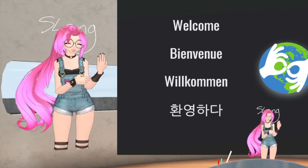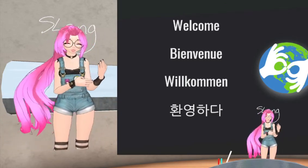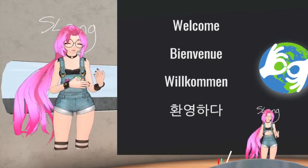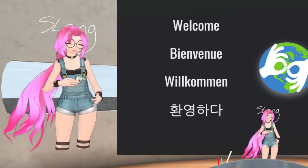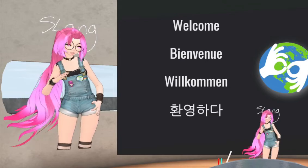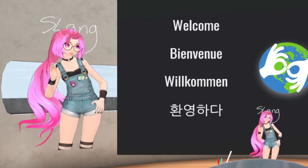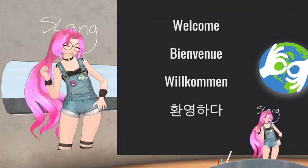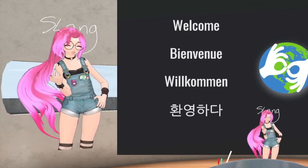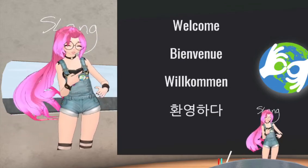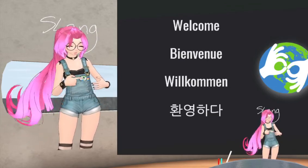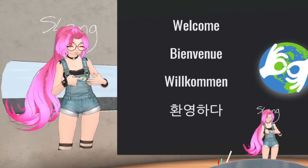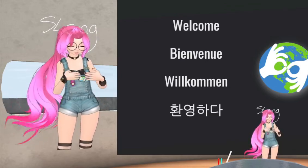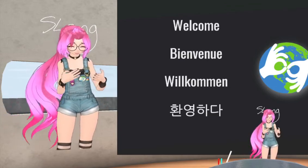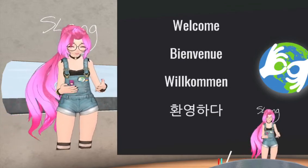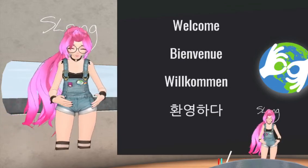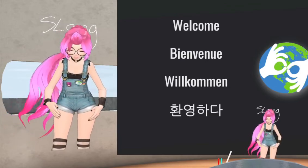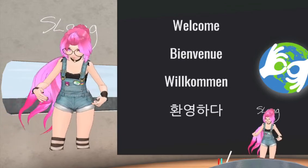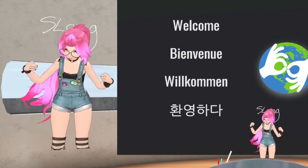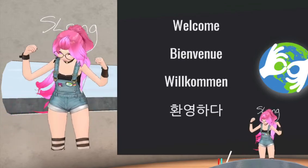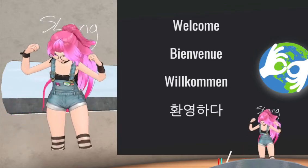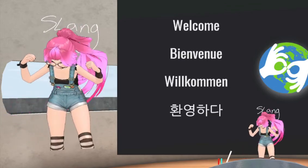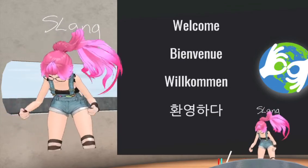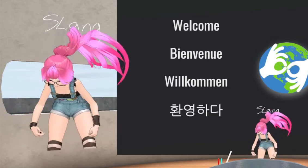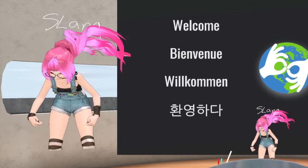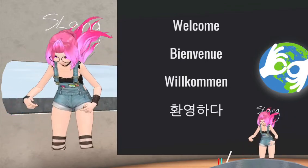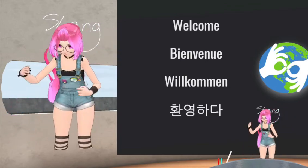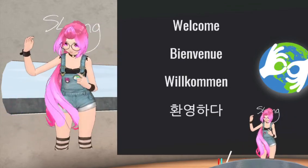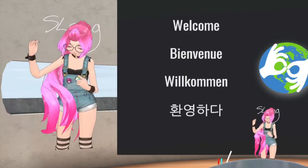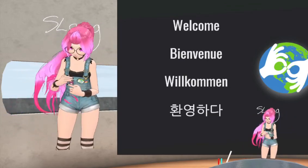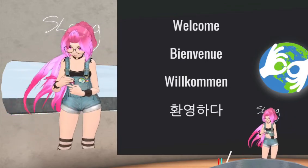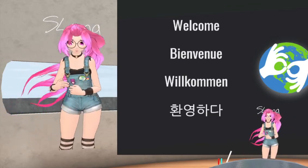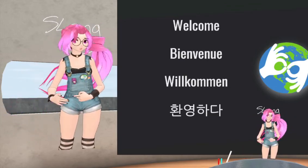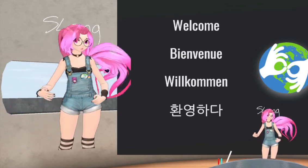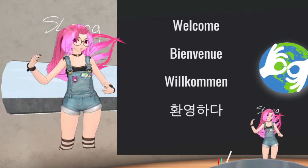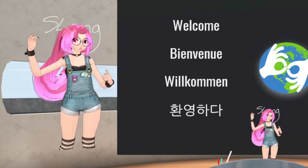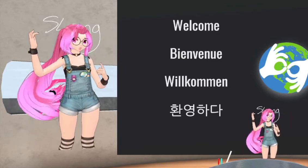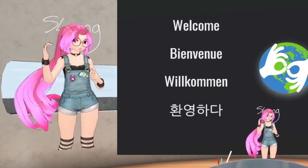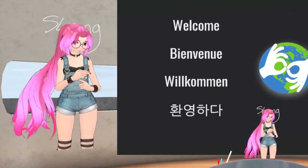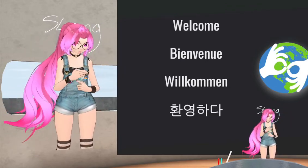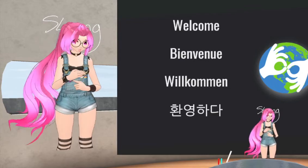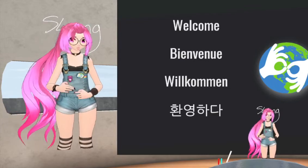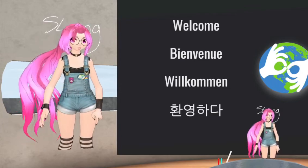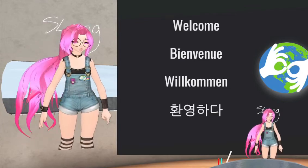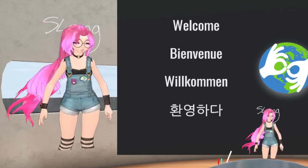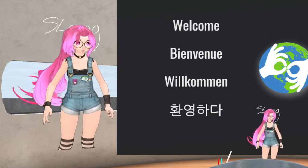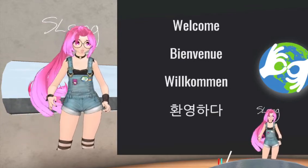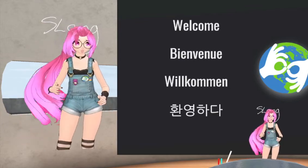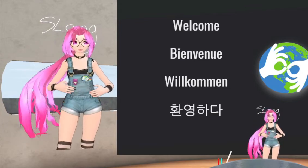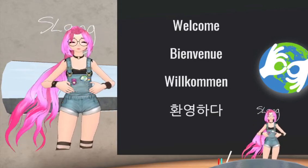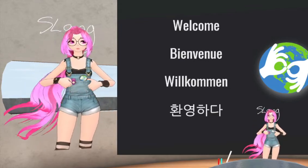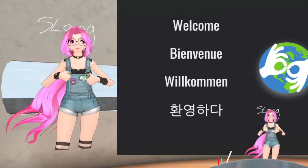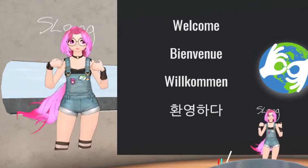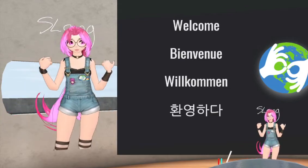it. Okay, here we go. Ready? This one's hard. Oh, there goes my index. Hold on, let me do it again.